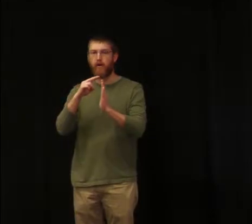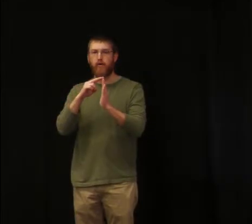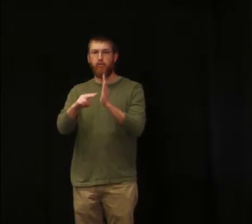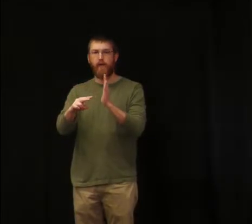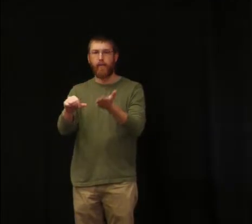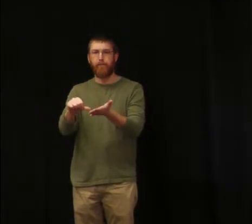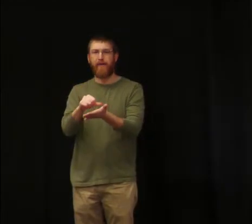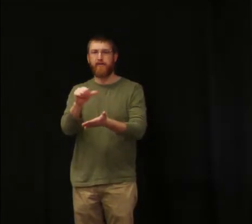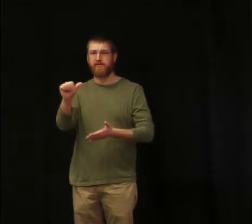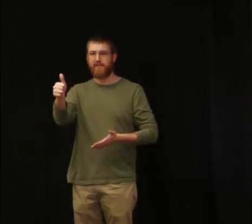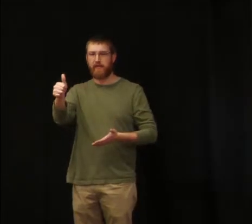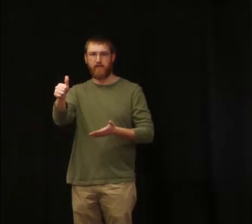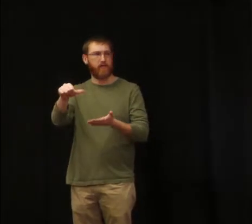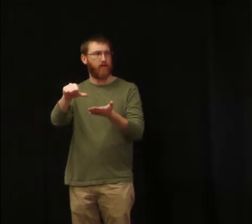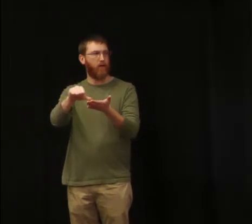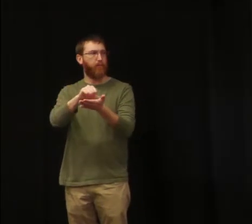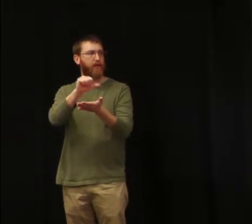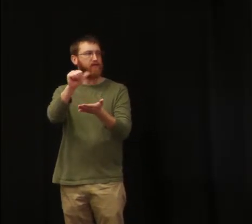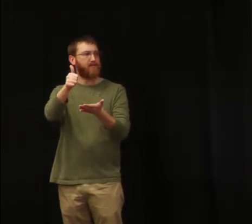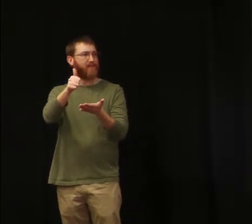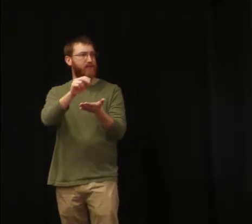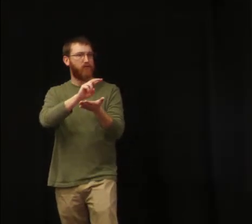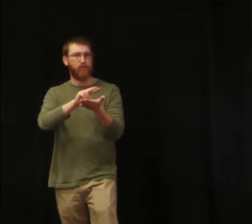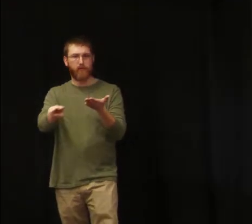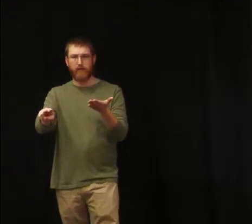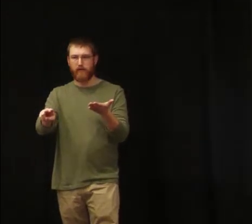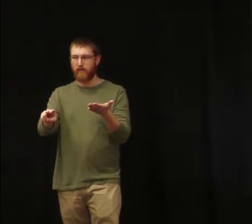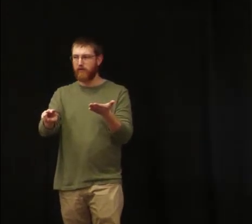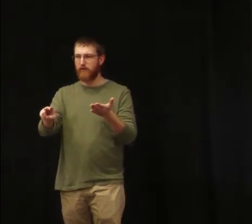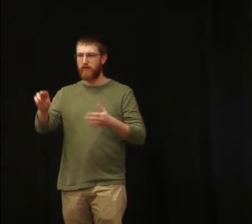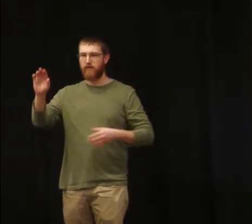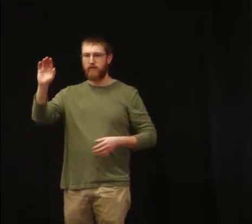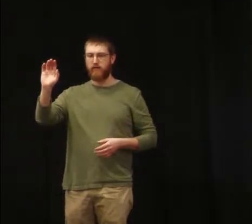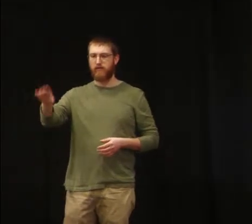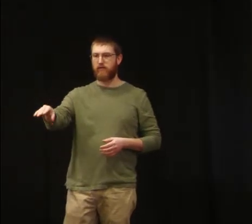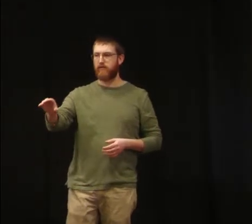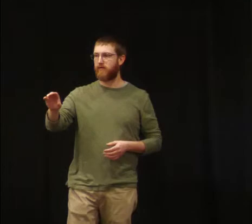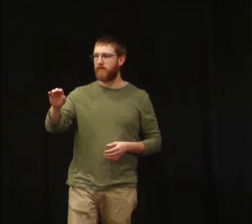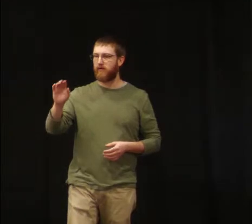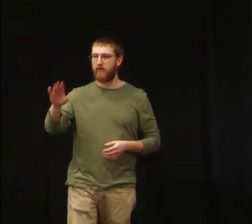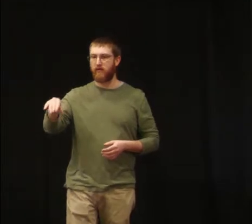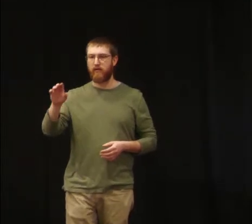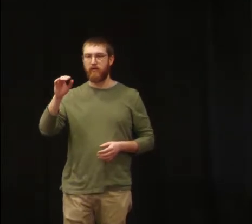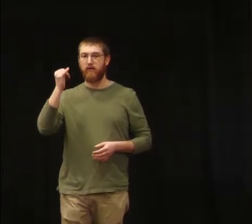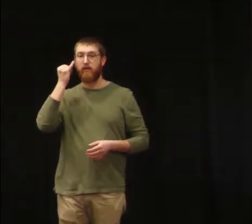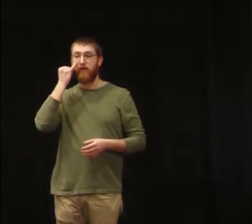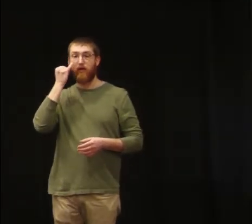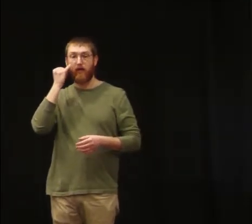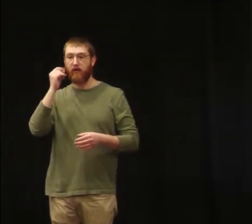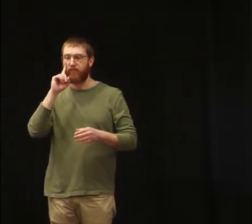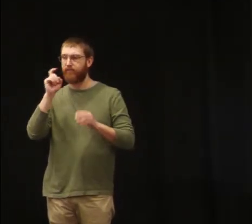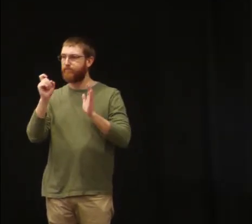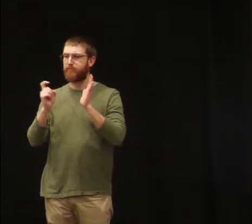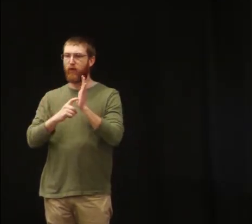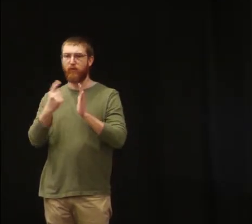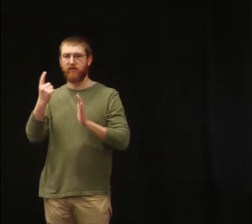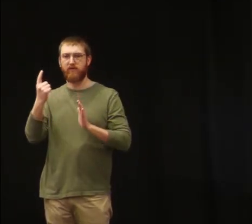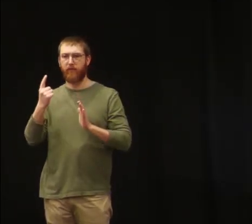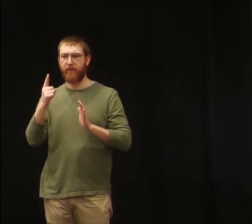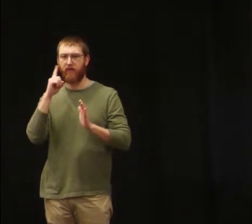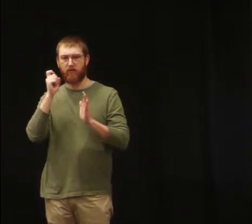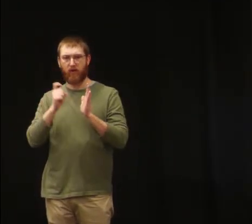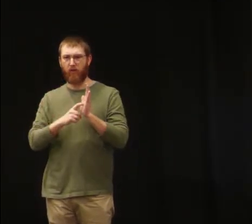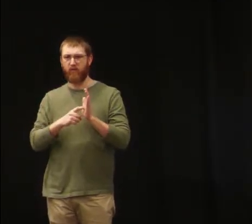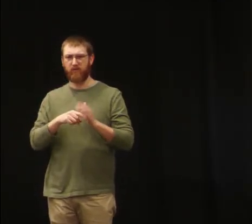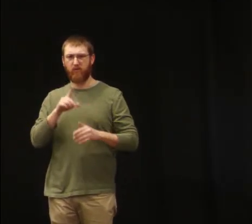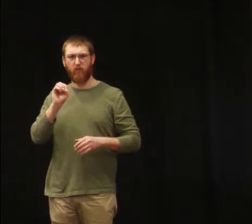10 to the little chart and highlight anything that stands out, any questions you might have,